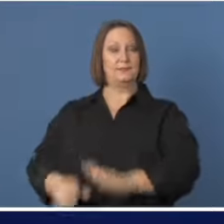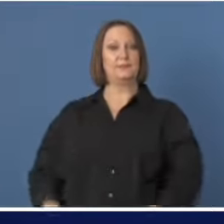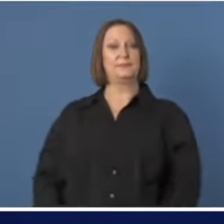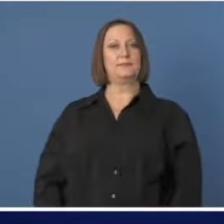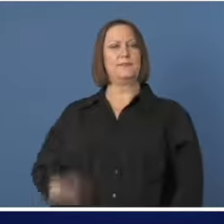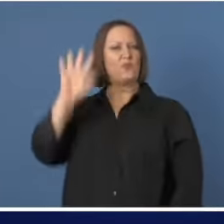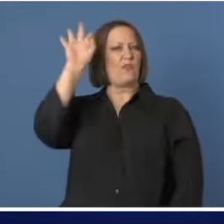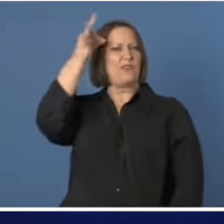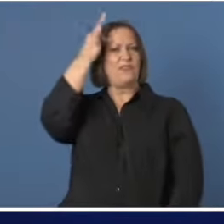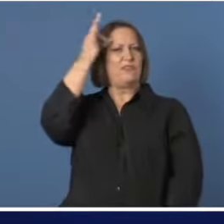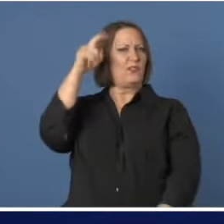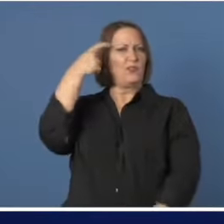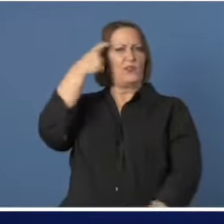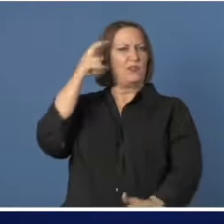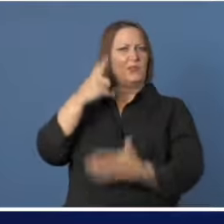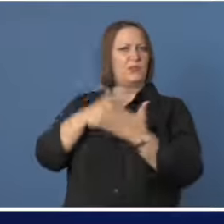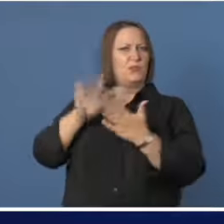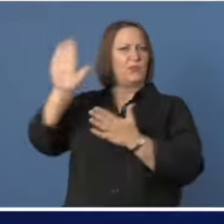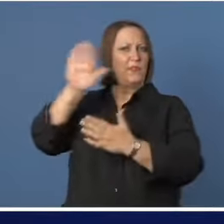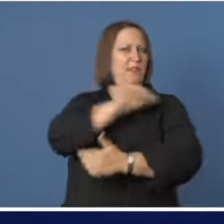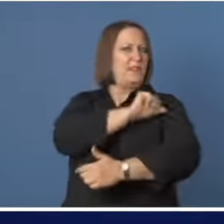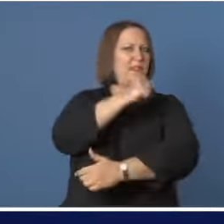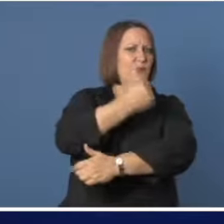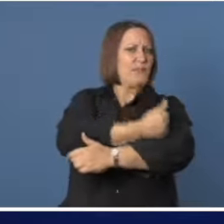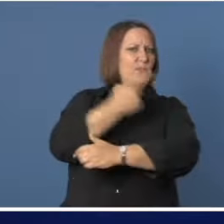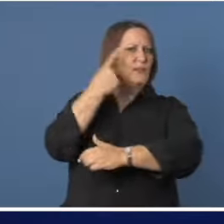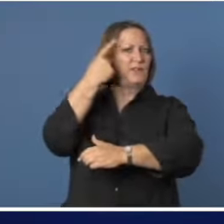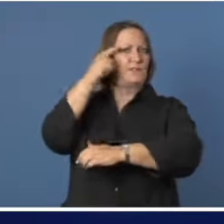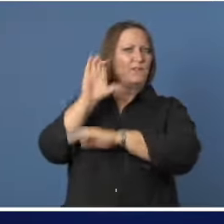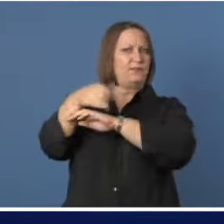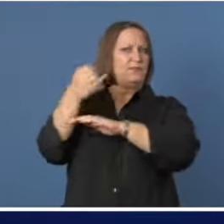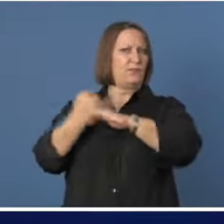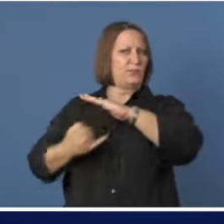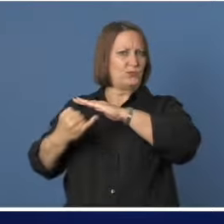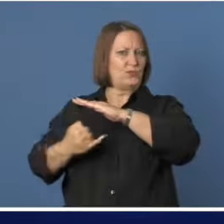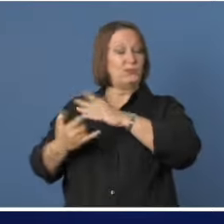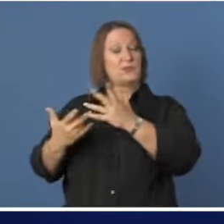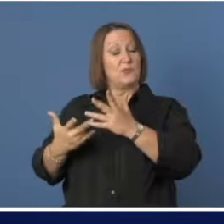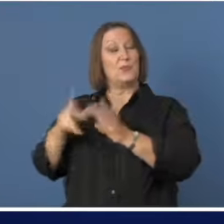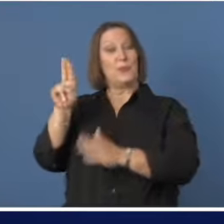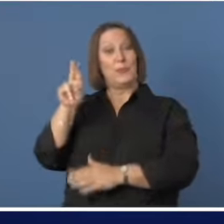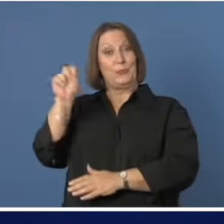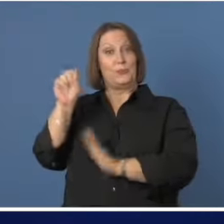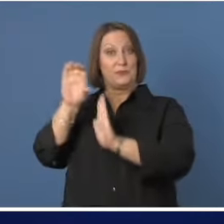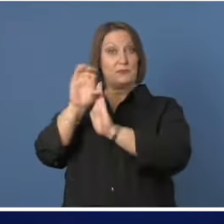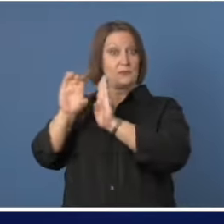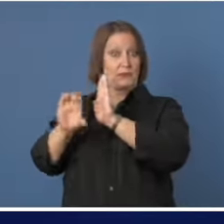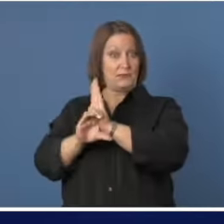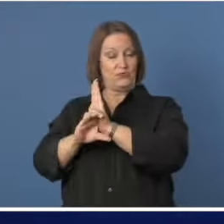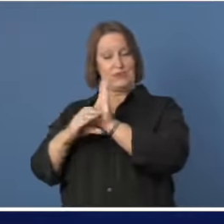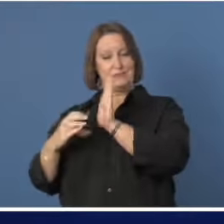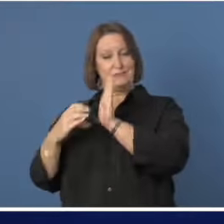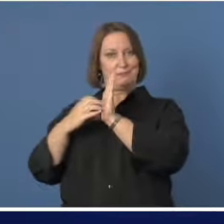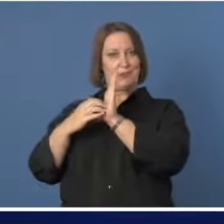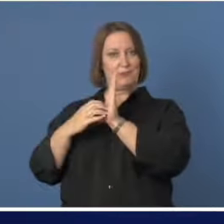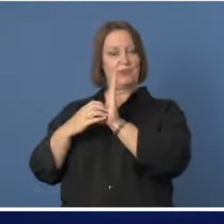The federal government has residual authority under the Commerce Clause of the